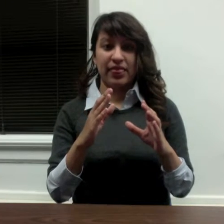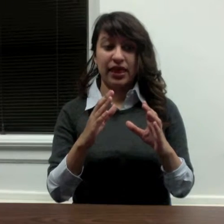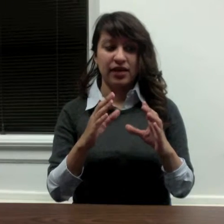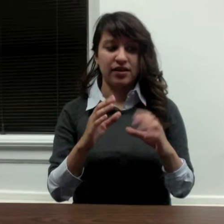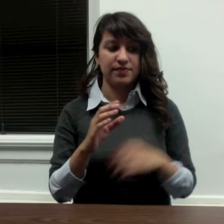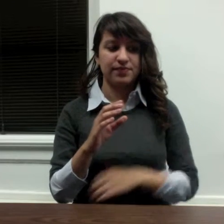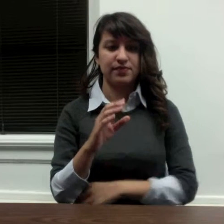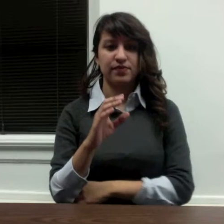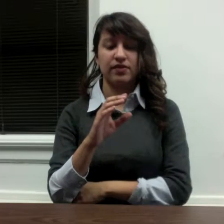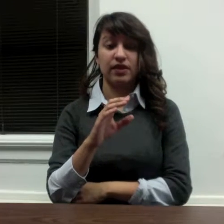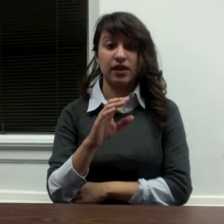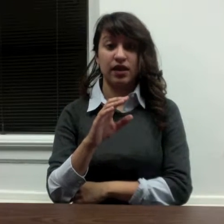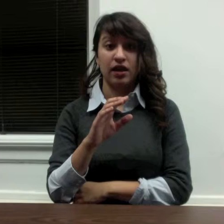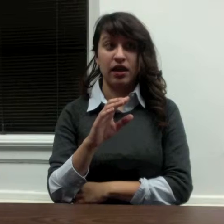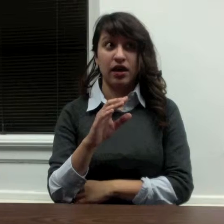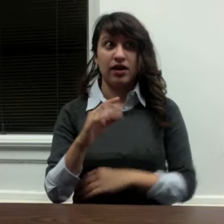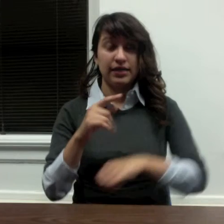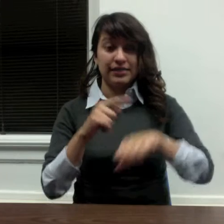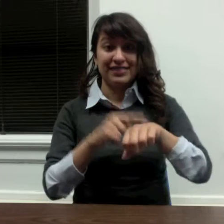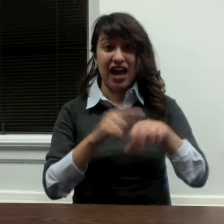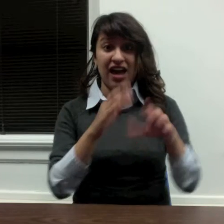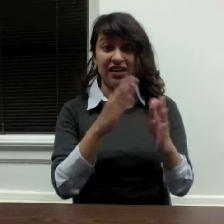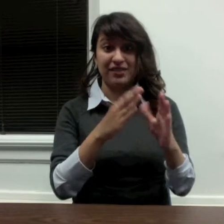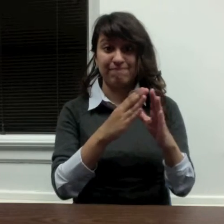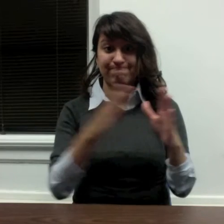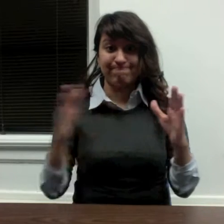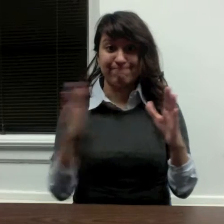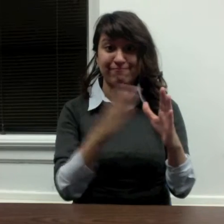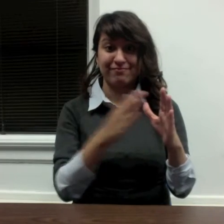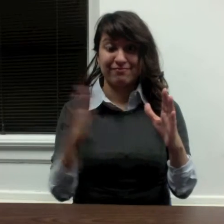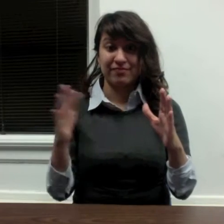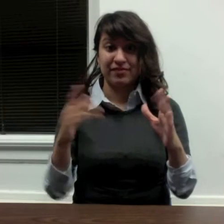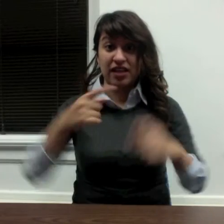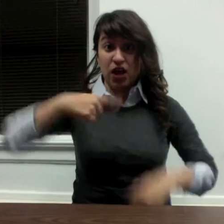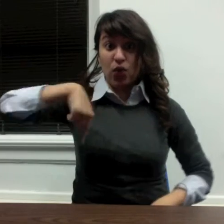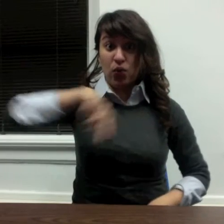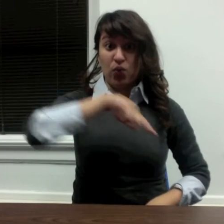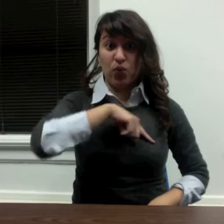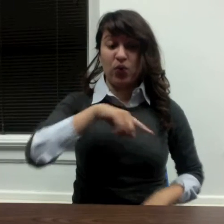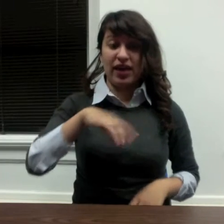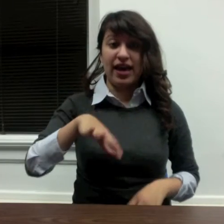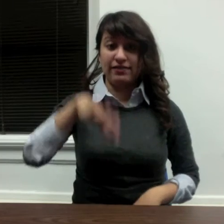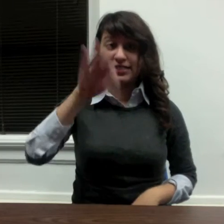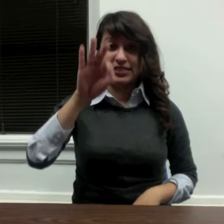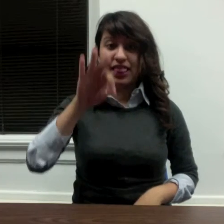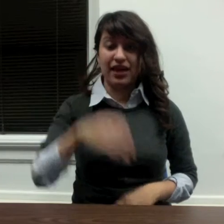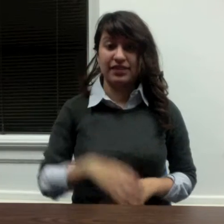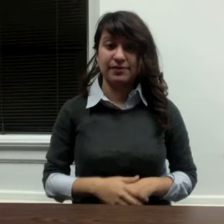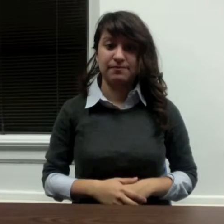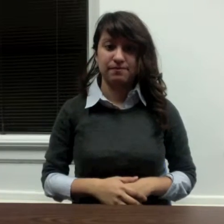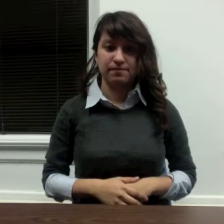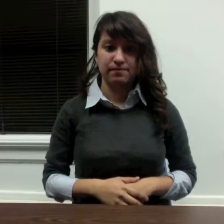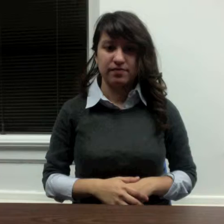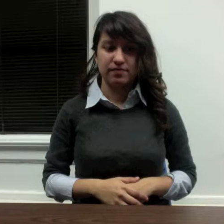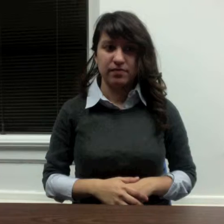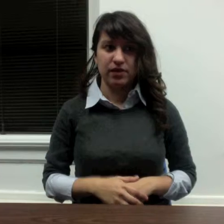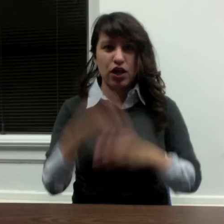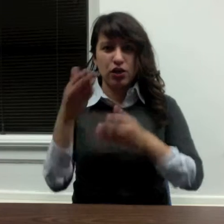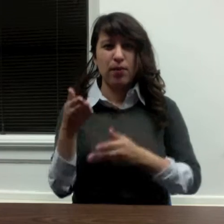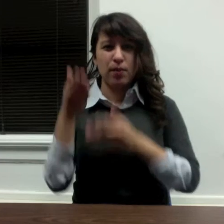The call for proposals went out about mid-January, and